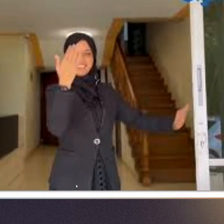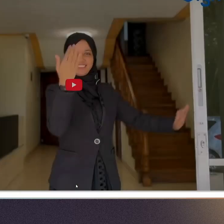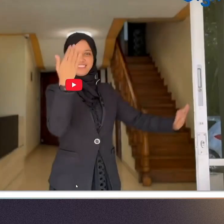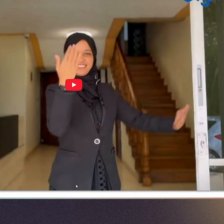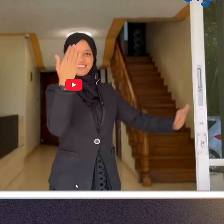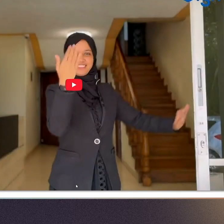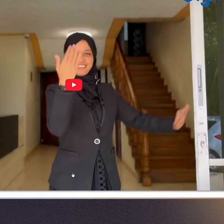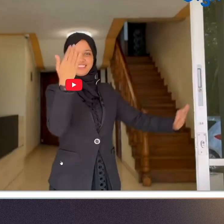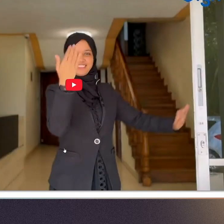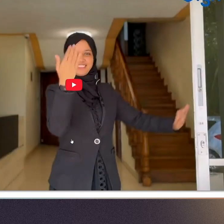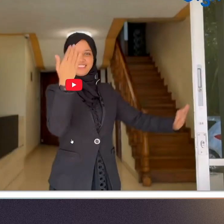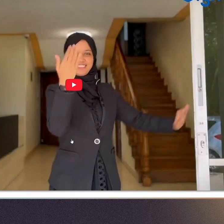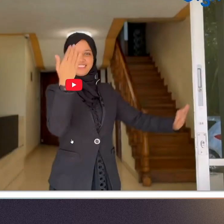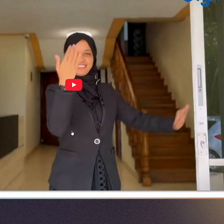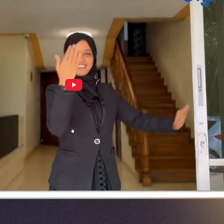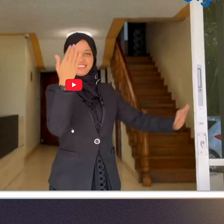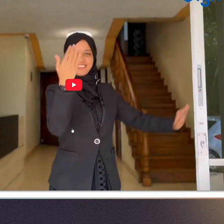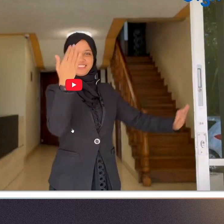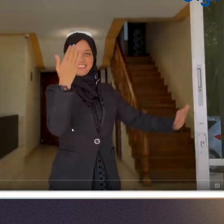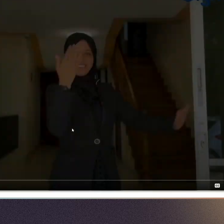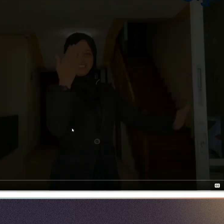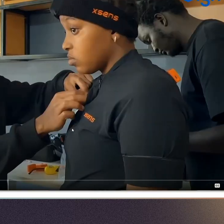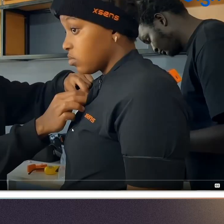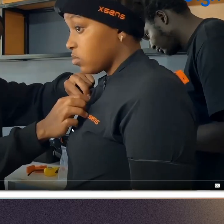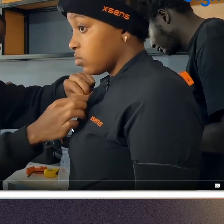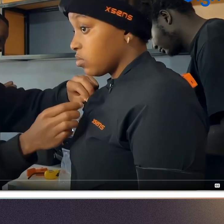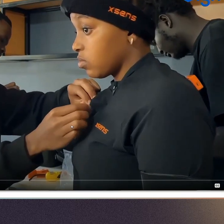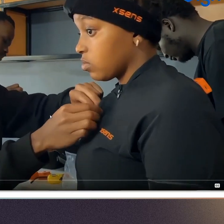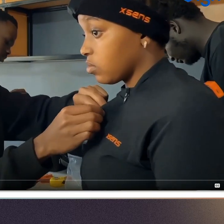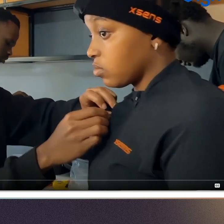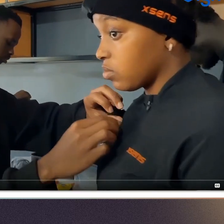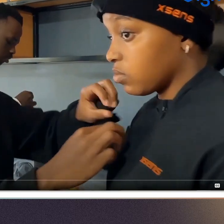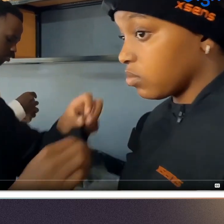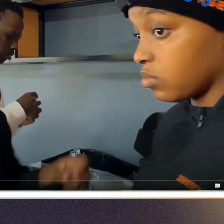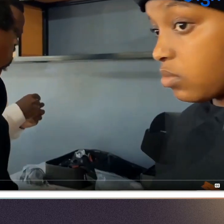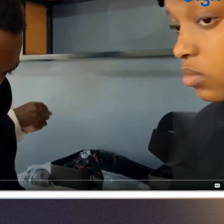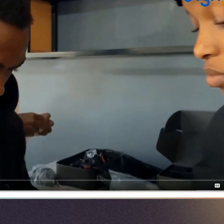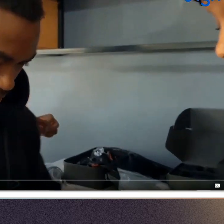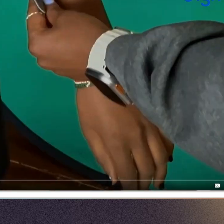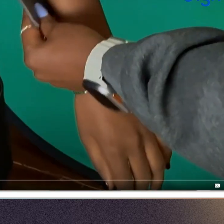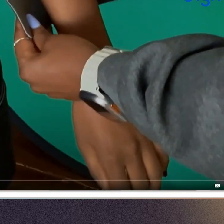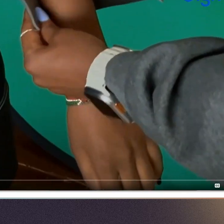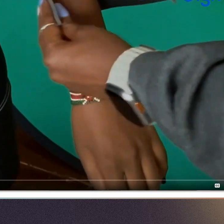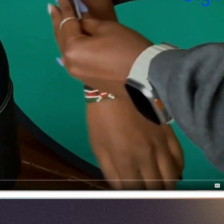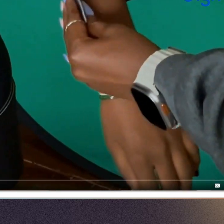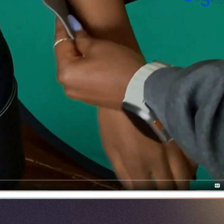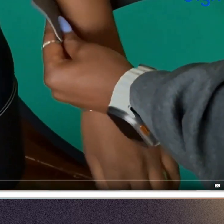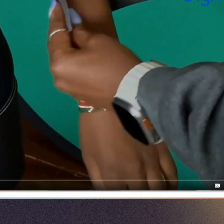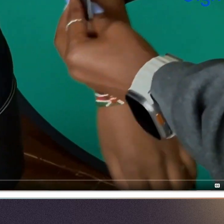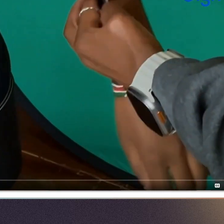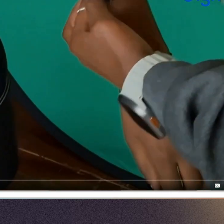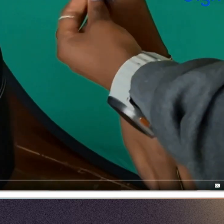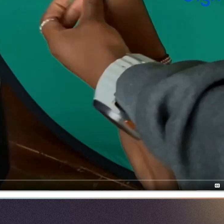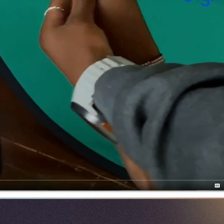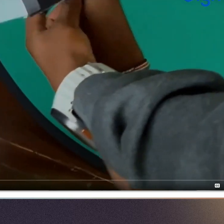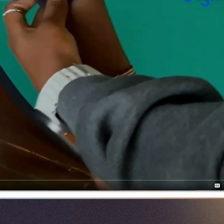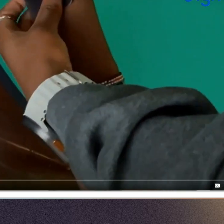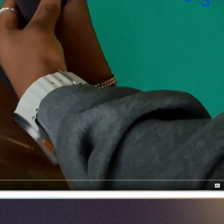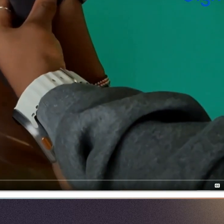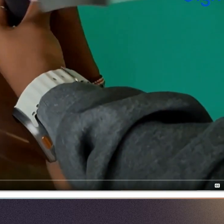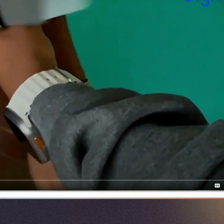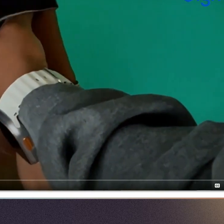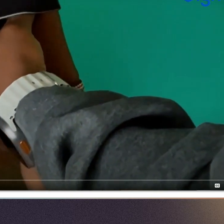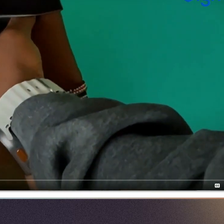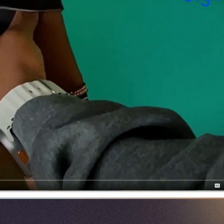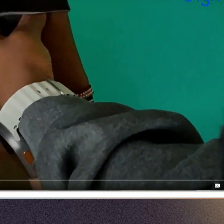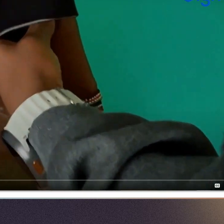So this video is going to show you a visual representation of what it is that I've been explaining the data collection process. is basically an assembly